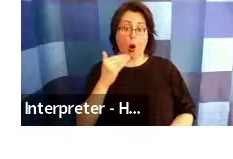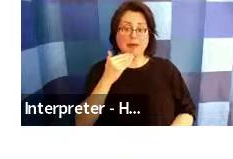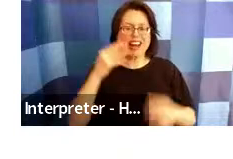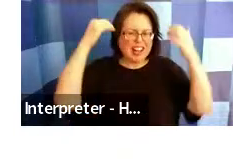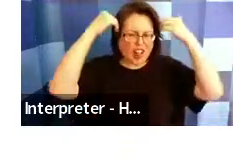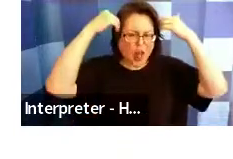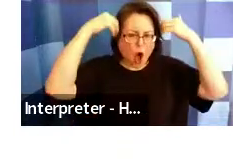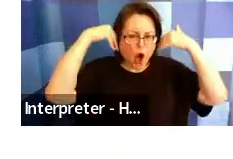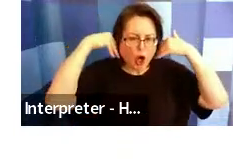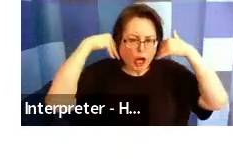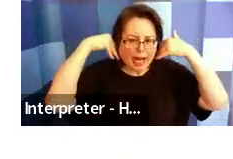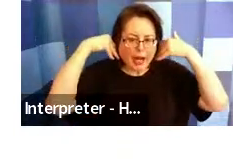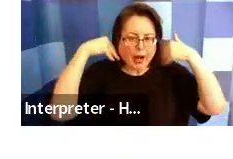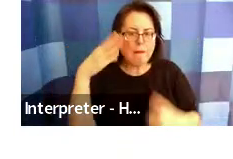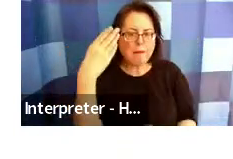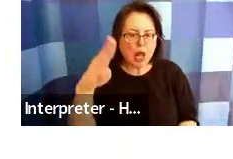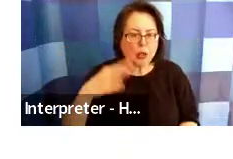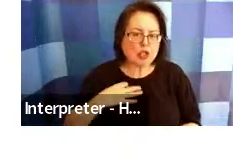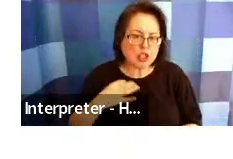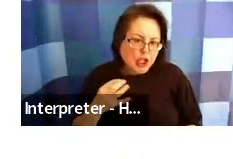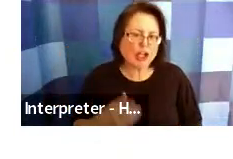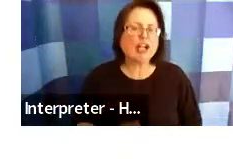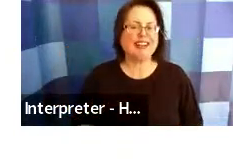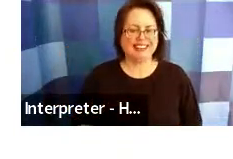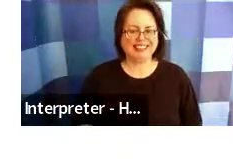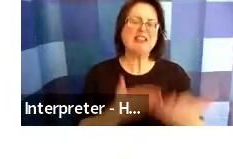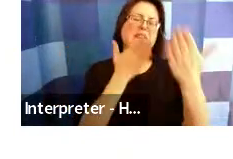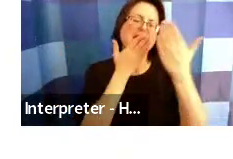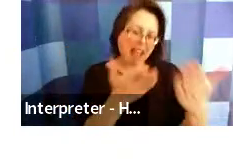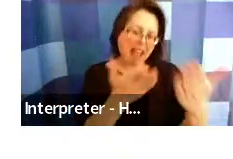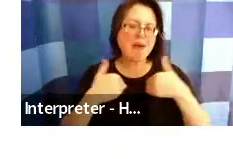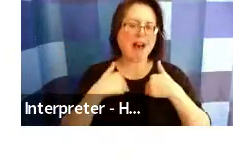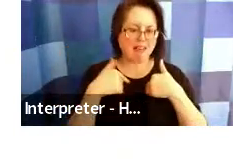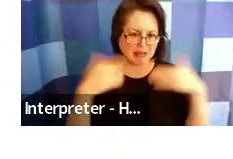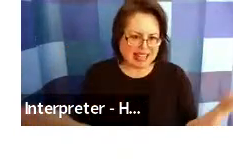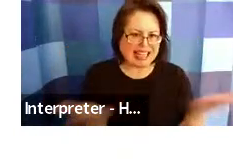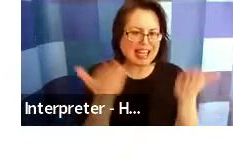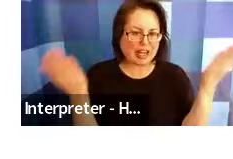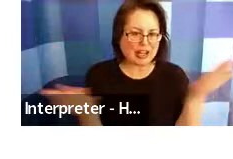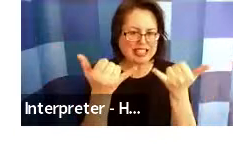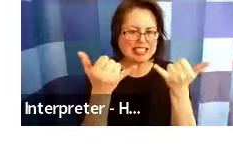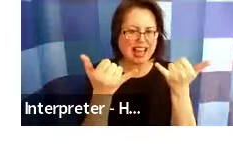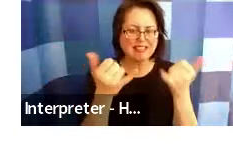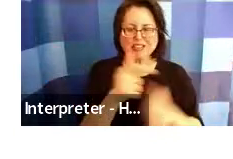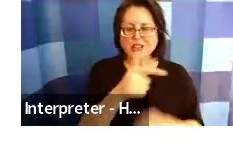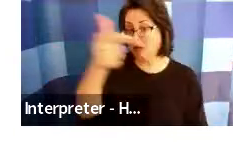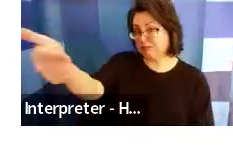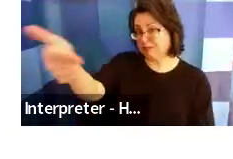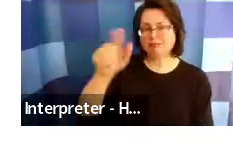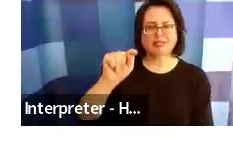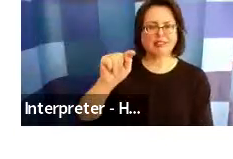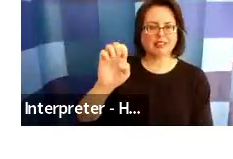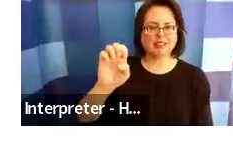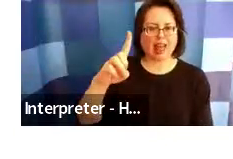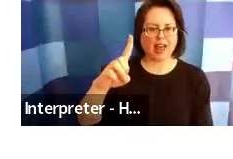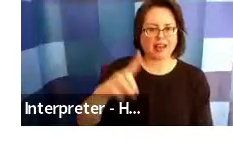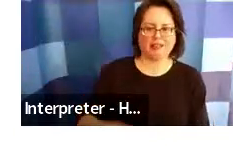shirt as well. And thank you for having us today. Bump to Ted.